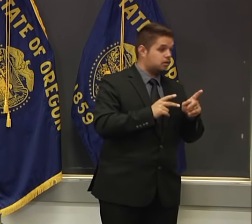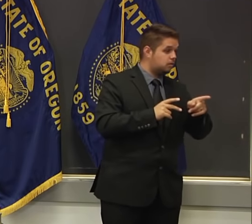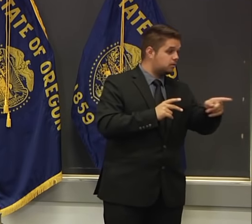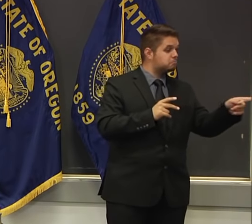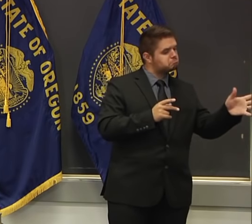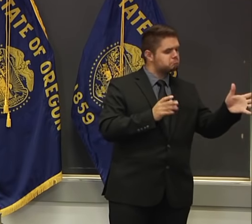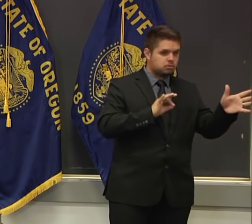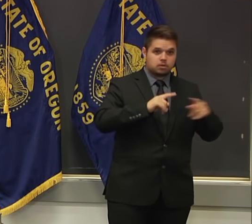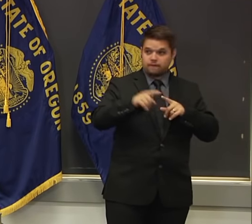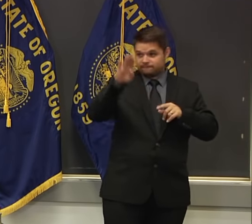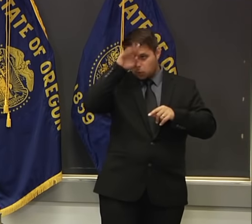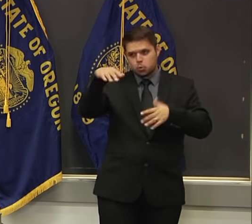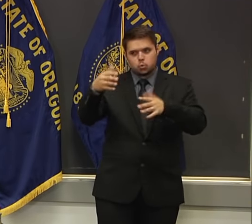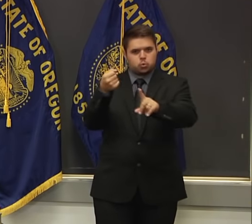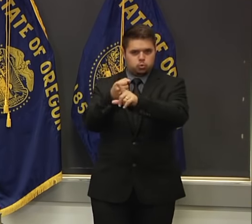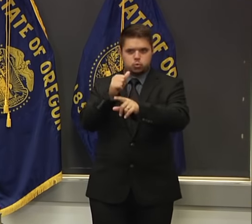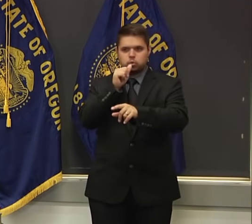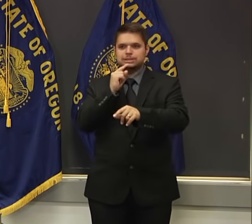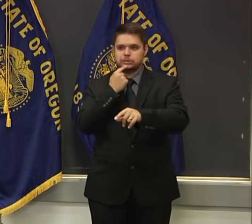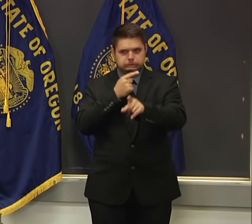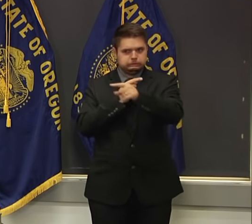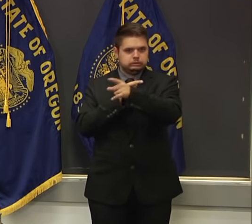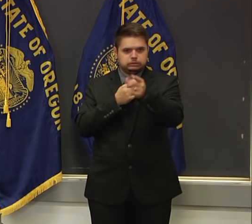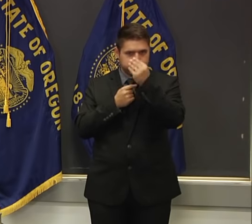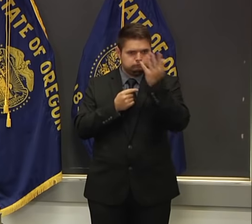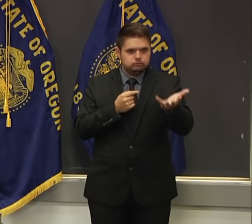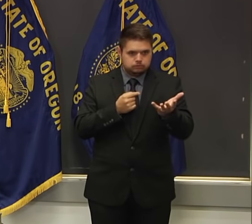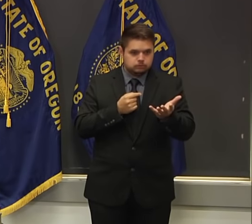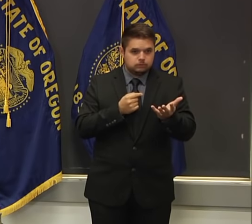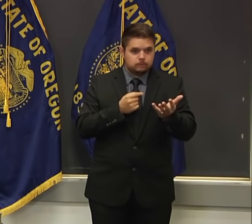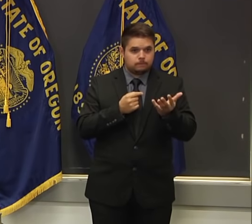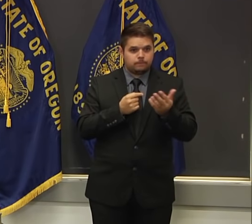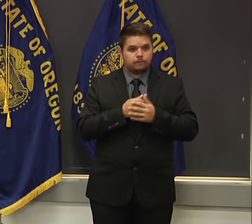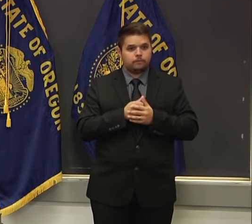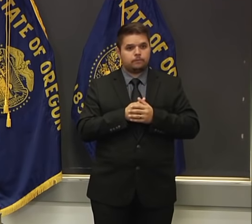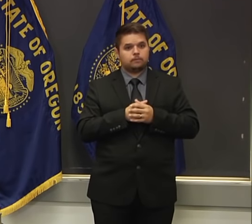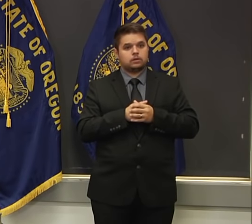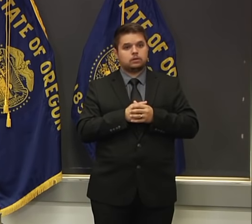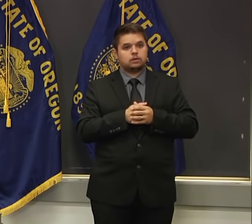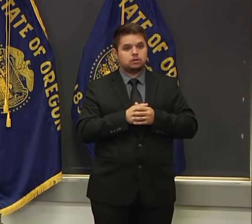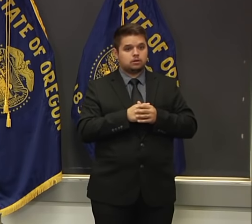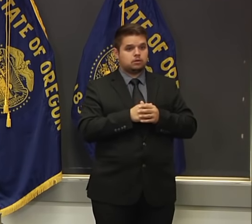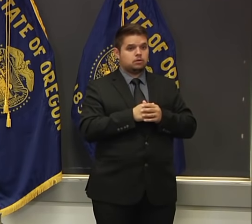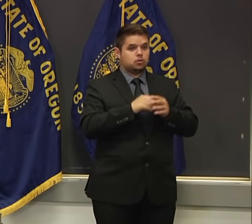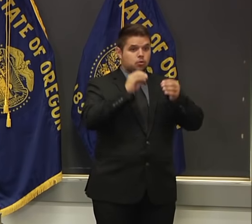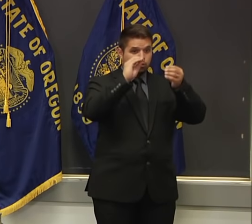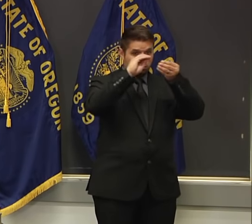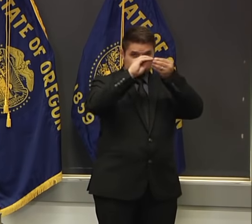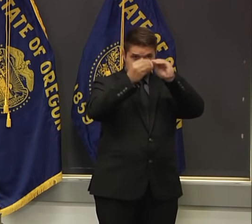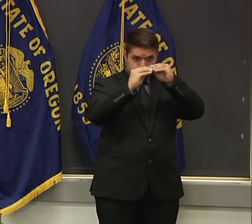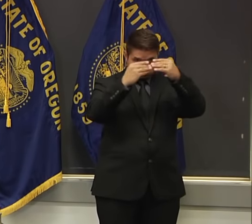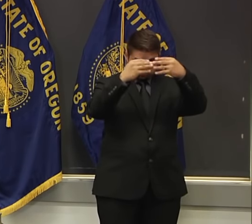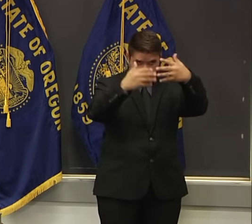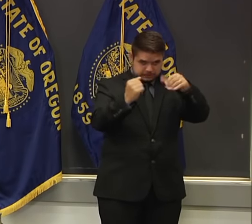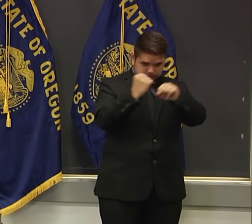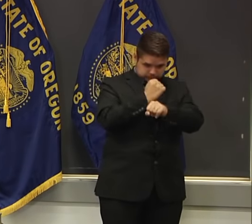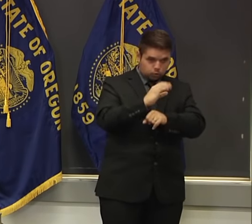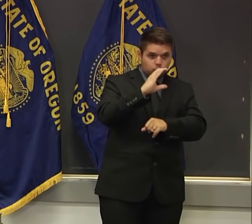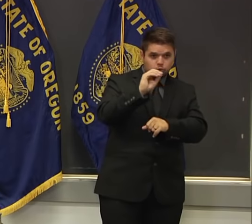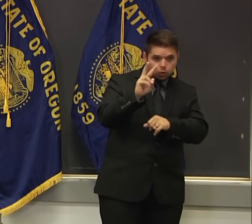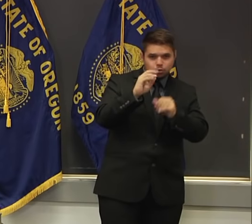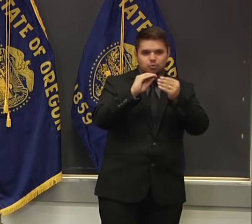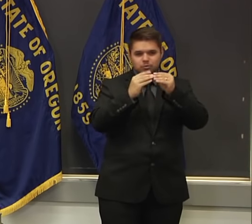for CO2 on some of the sites that are providing air quality information, I would ask Tom Roik to also talk about